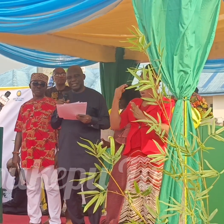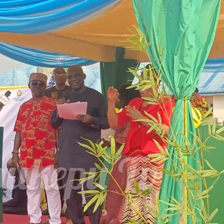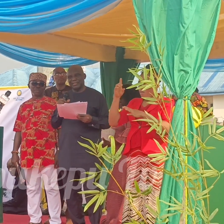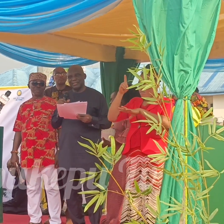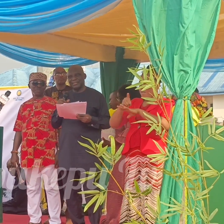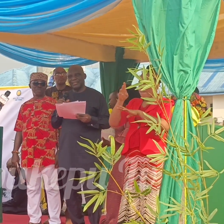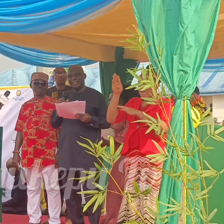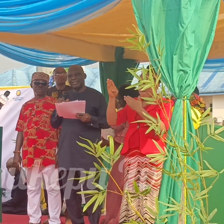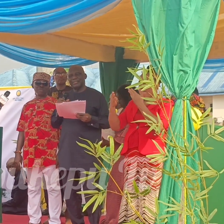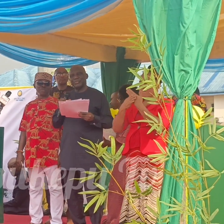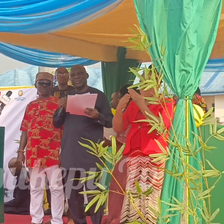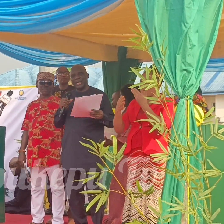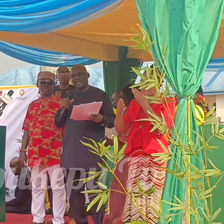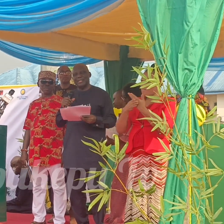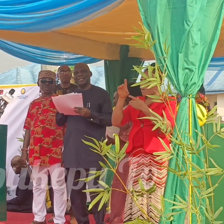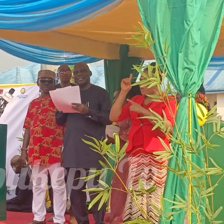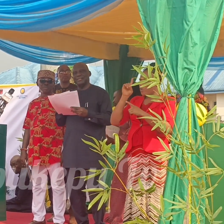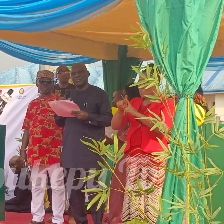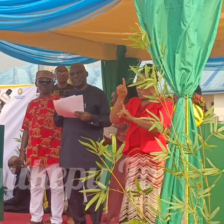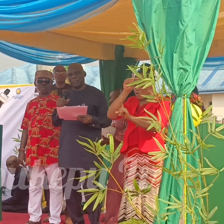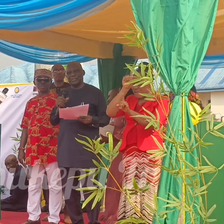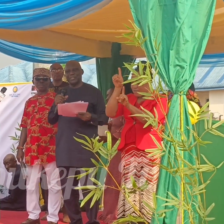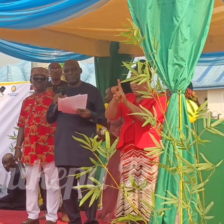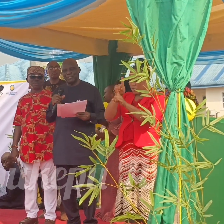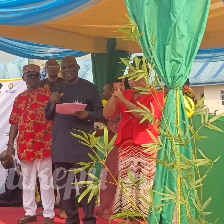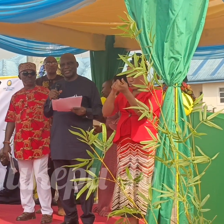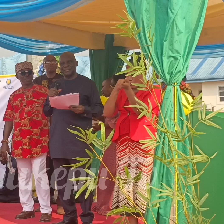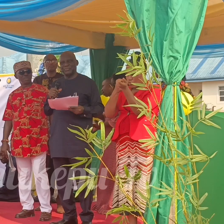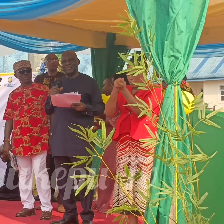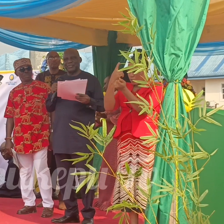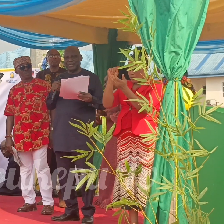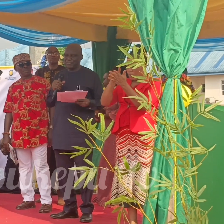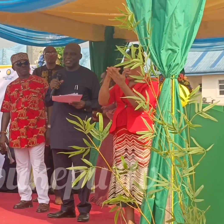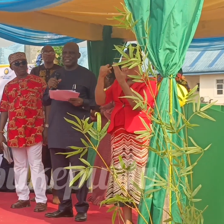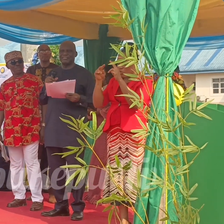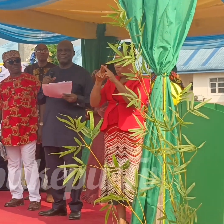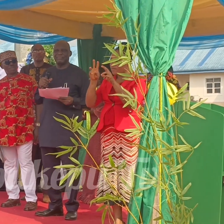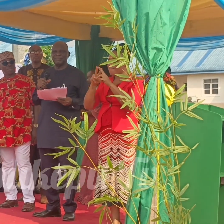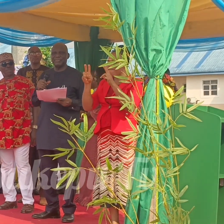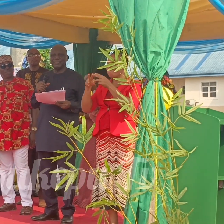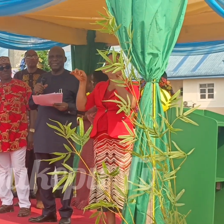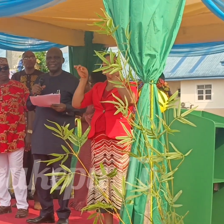Bank to agree to support the project was very important.